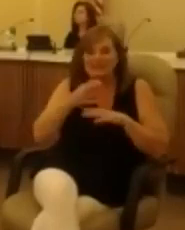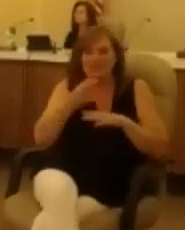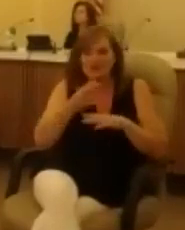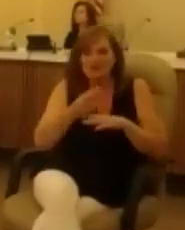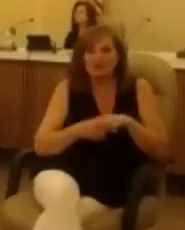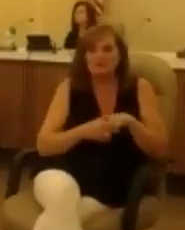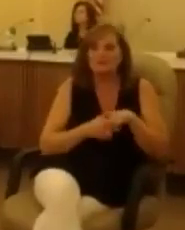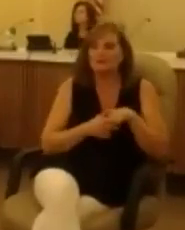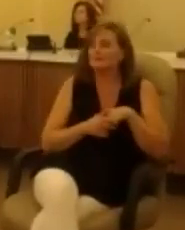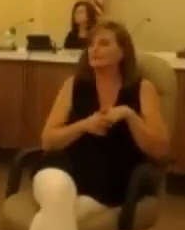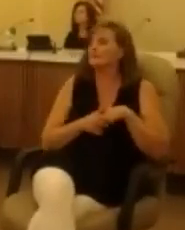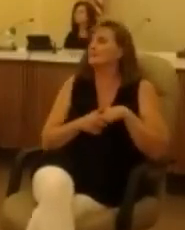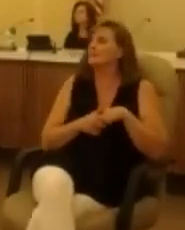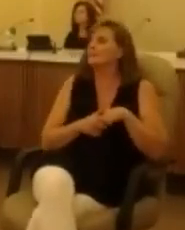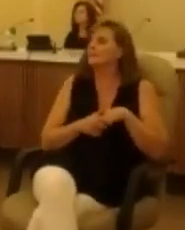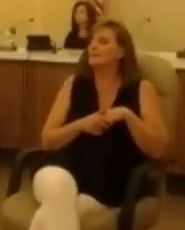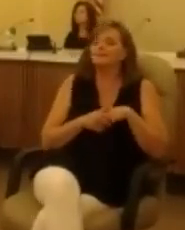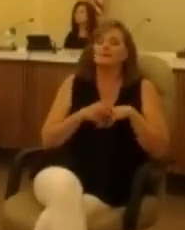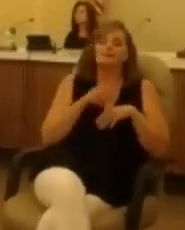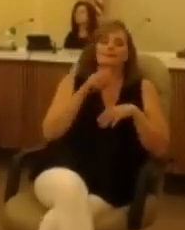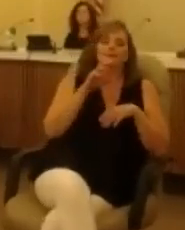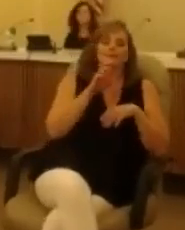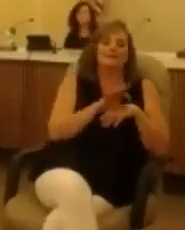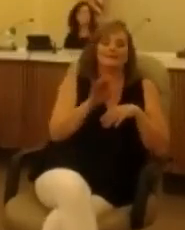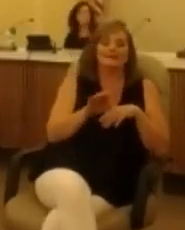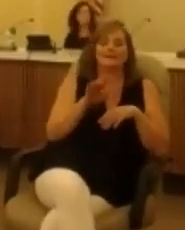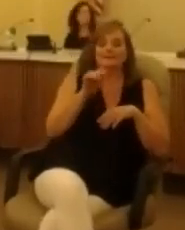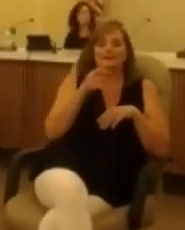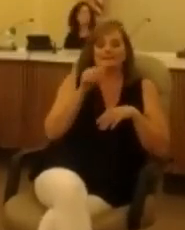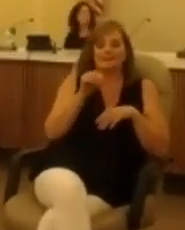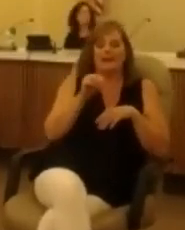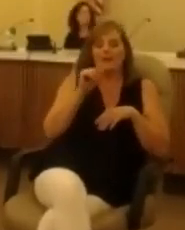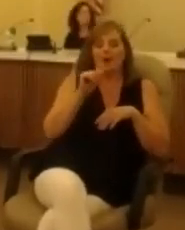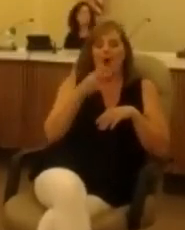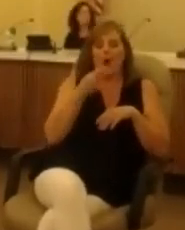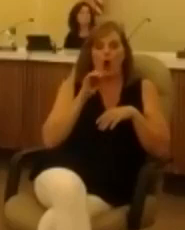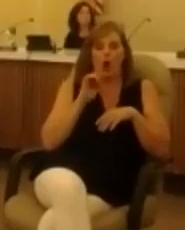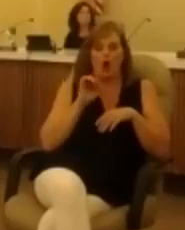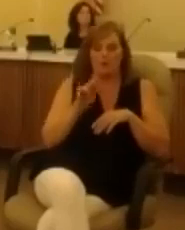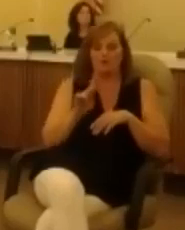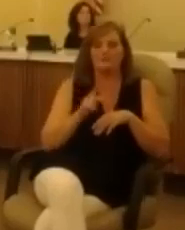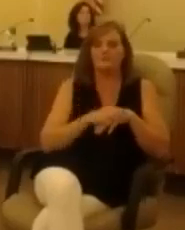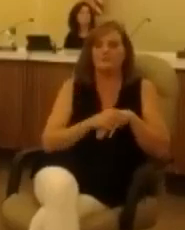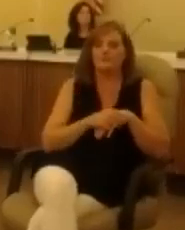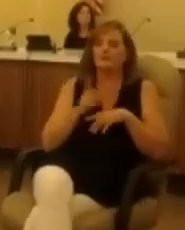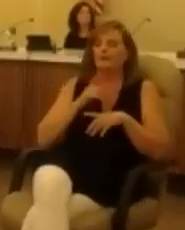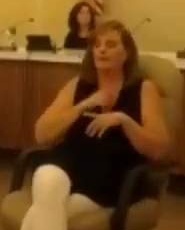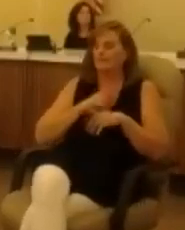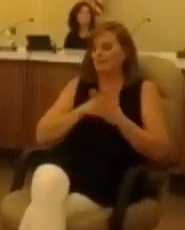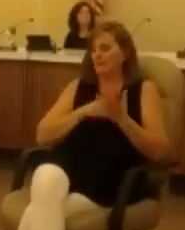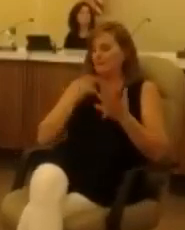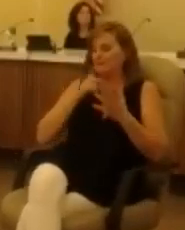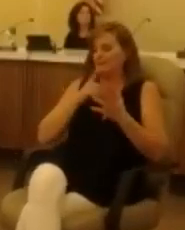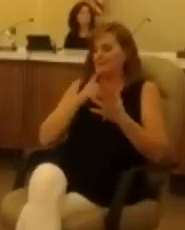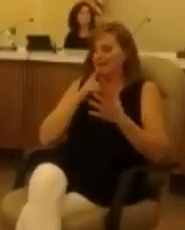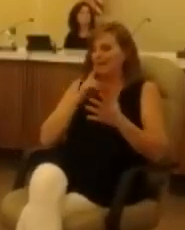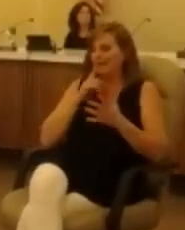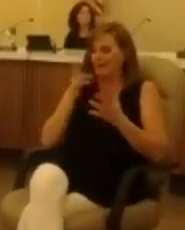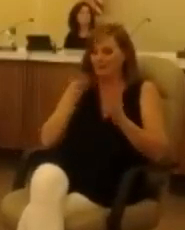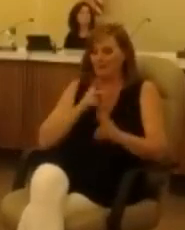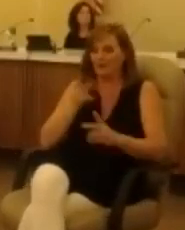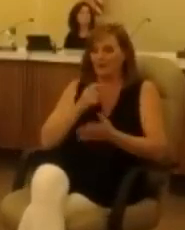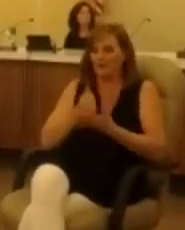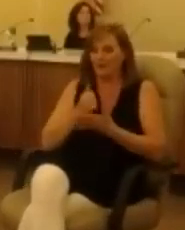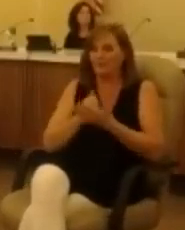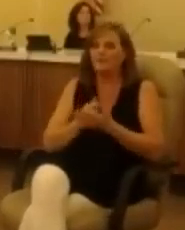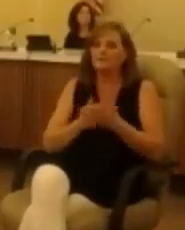Citation? Tomahawk, 99 Tomahawk Drive, thank you. That's why I have a deputy town supervisor to remember these things that I forget.